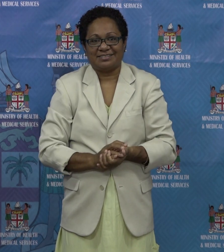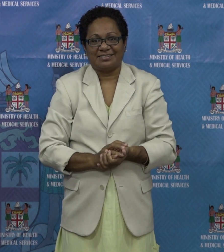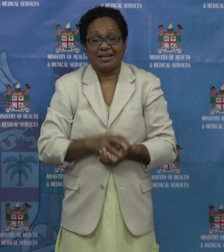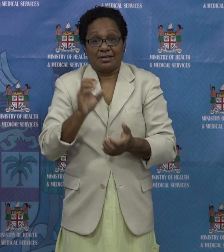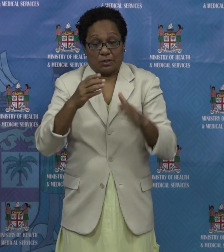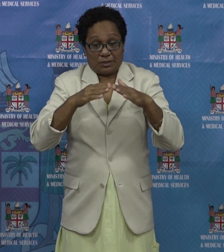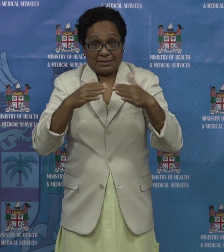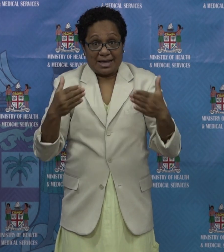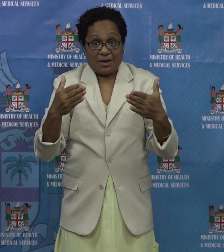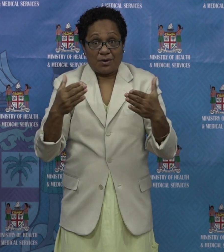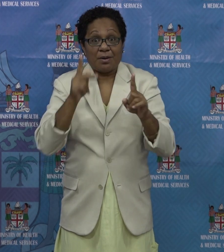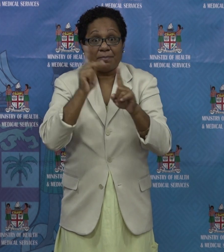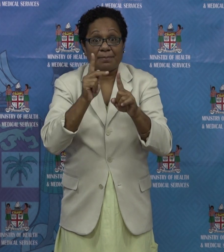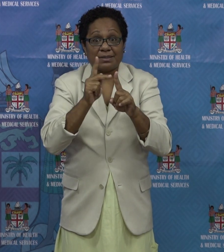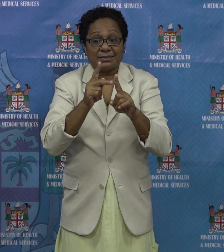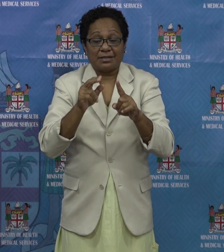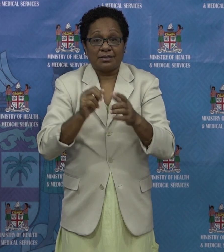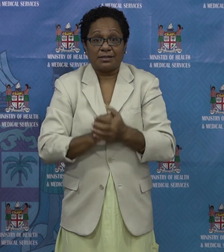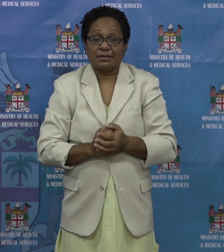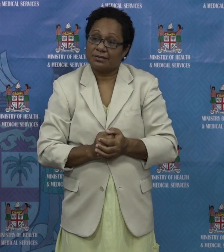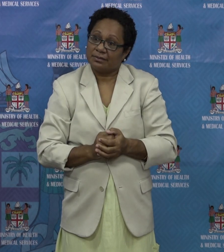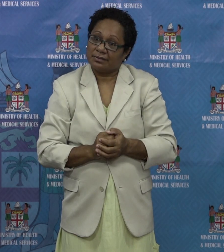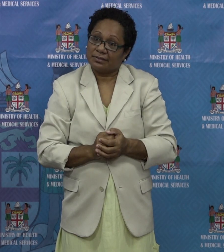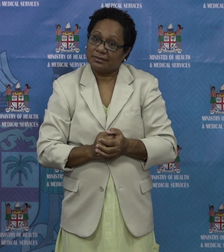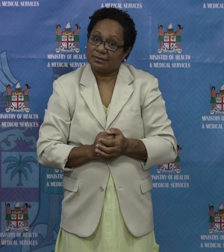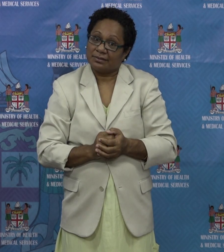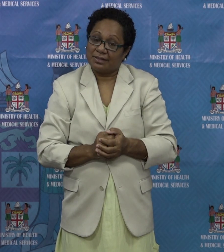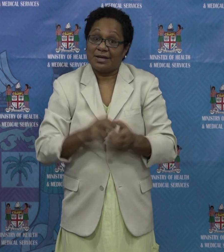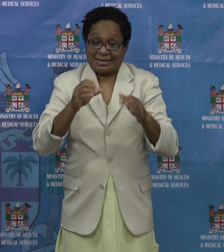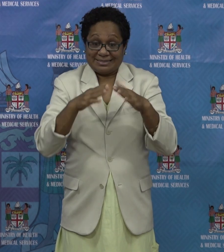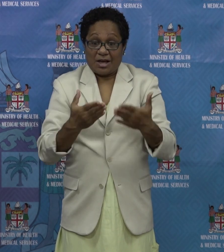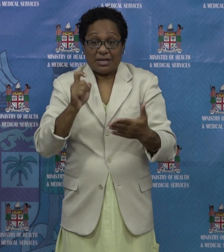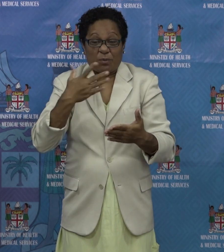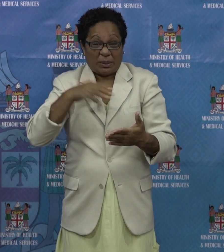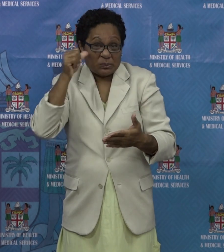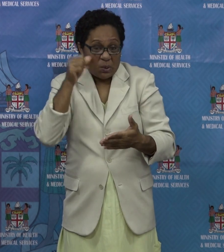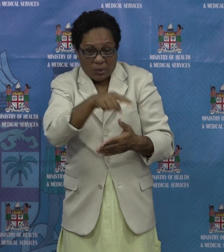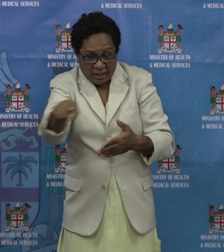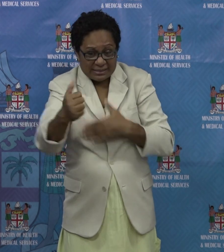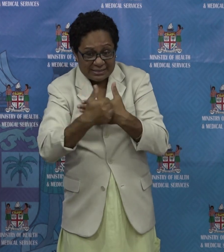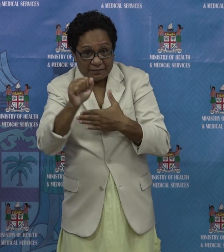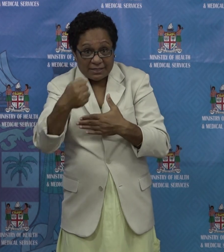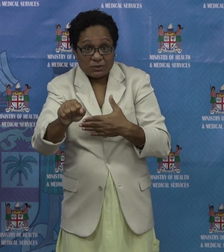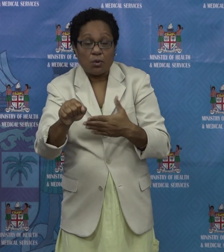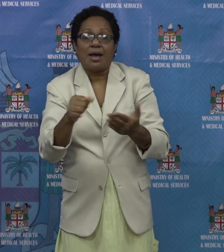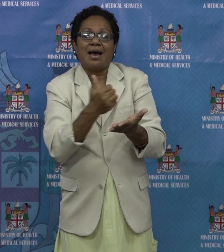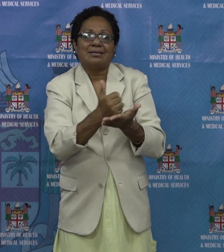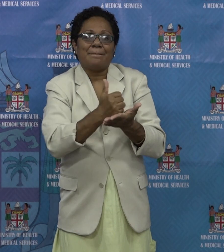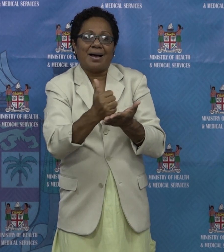main criteria for COVID containment is the number of new cases that we generate out of our screening program.